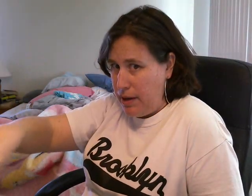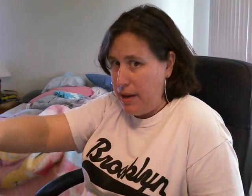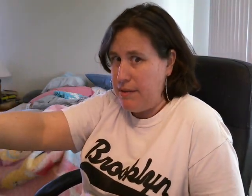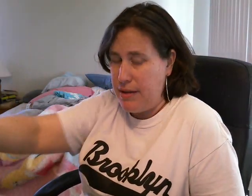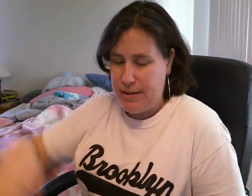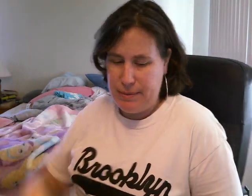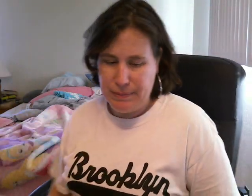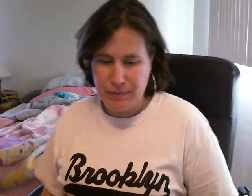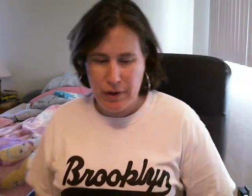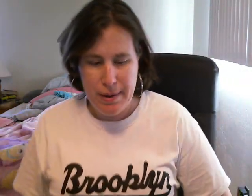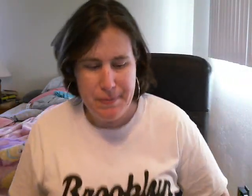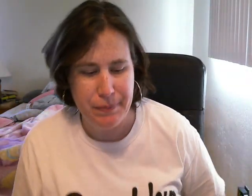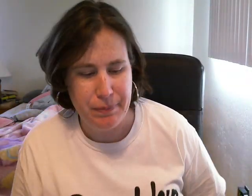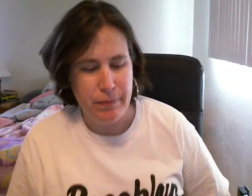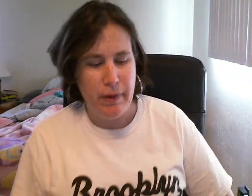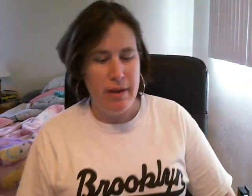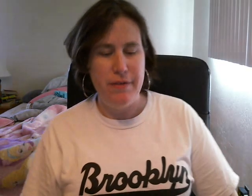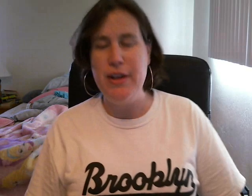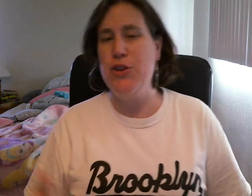Elephant. Elephant. Okay? Fish.